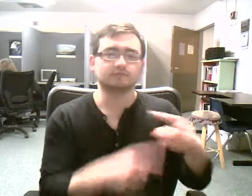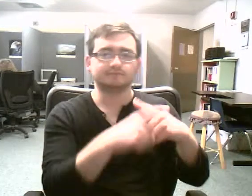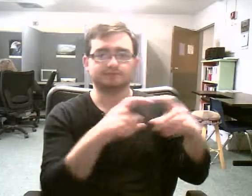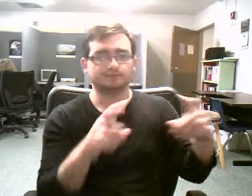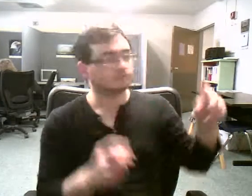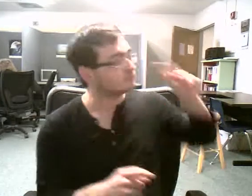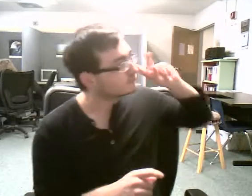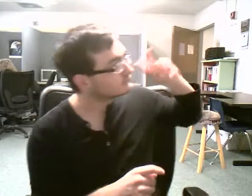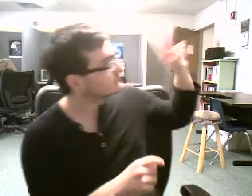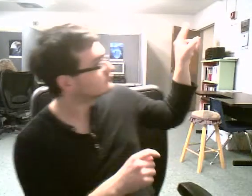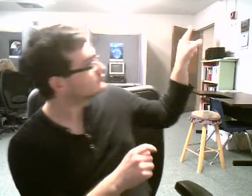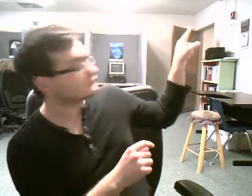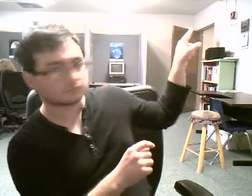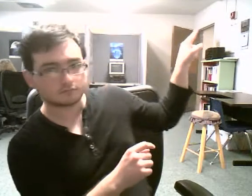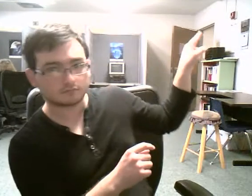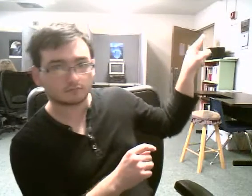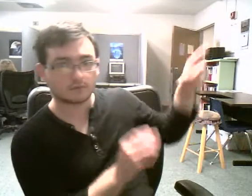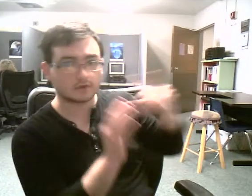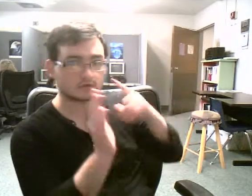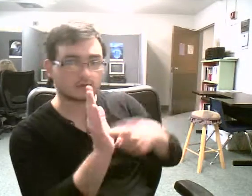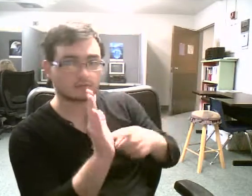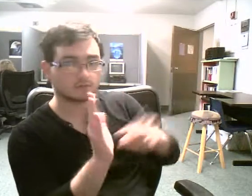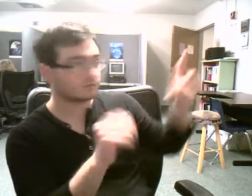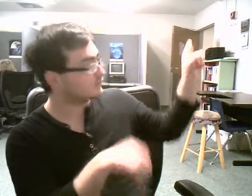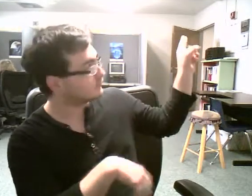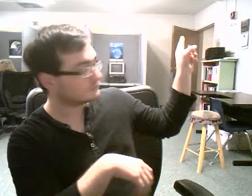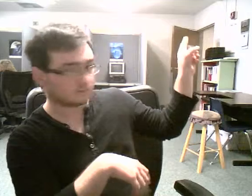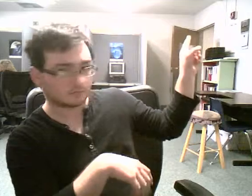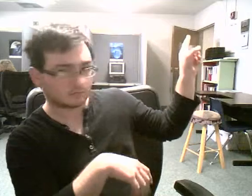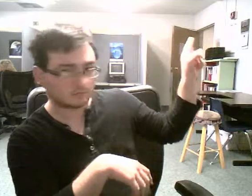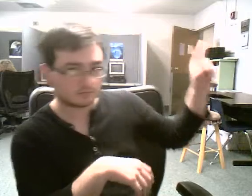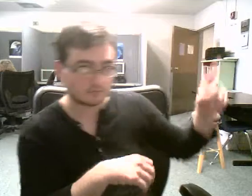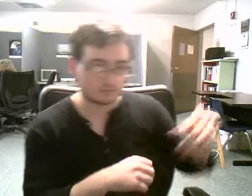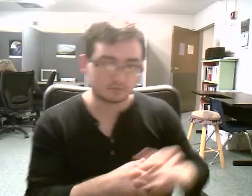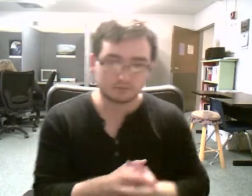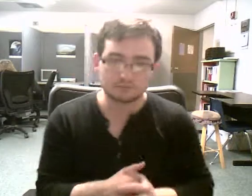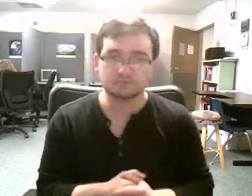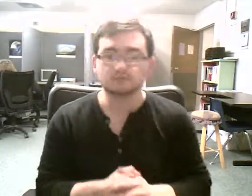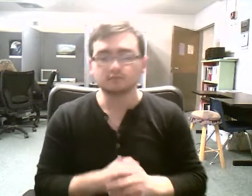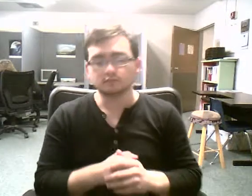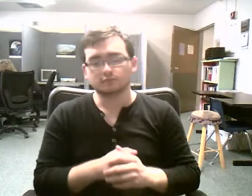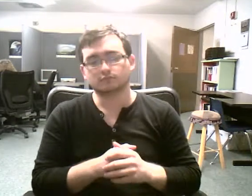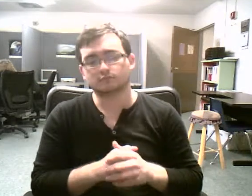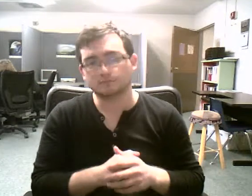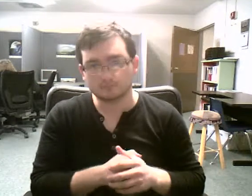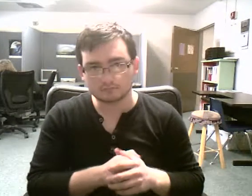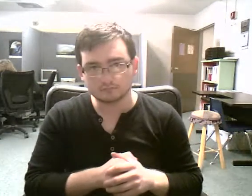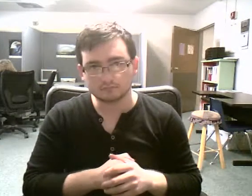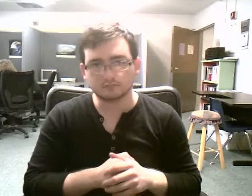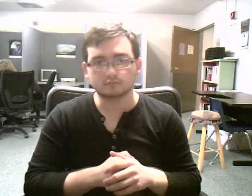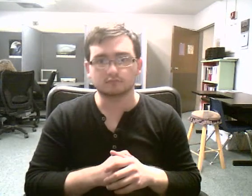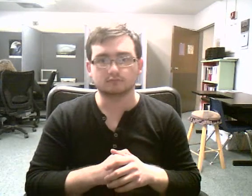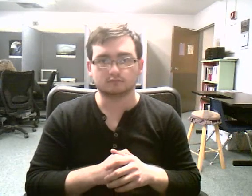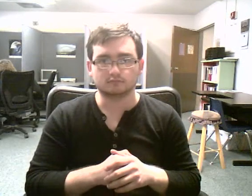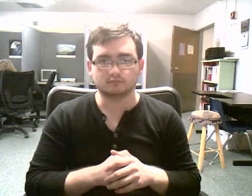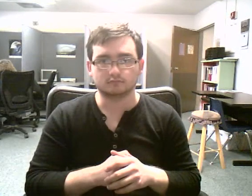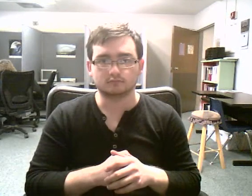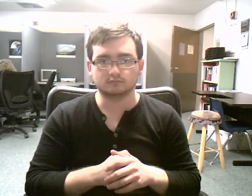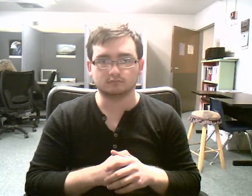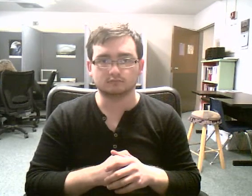it's N2. Chlorine gas is Cl2. Hydrogen gas is H2. Oxygen gas is O2. And